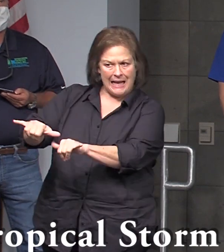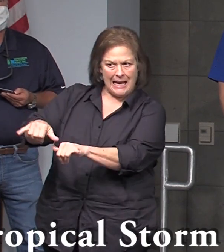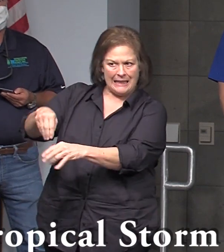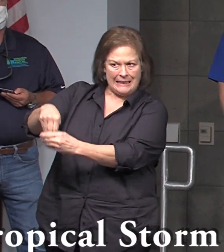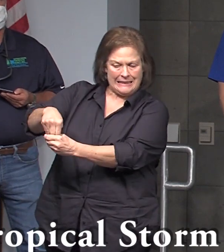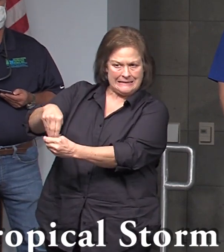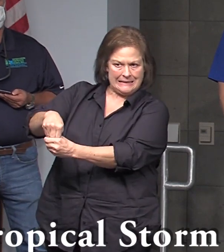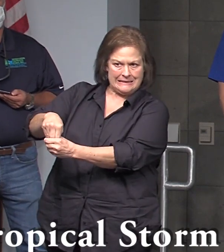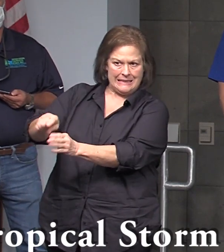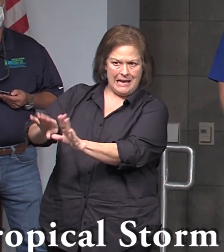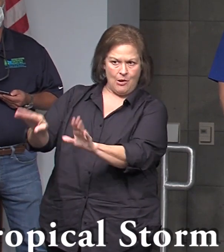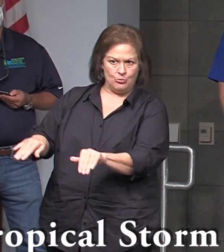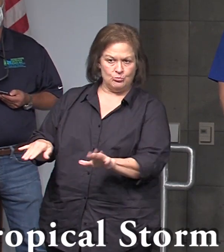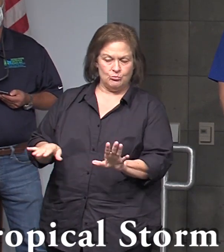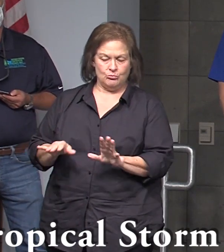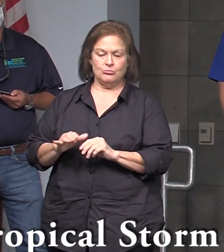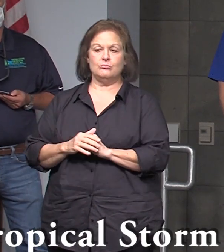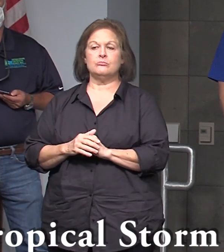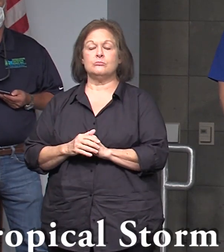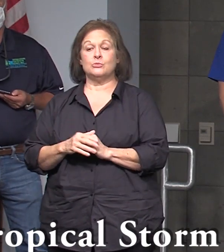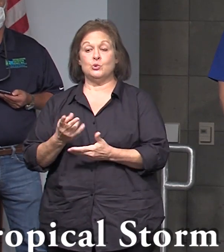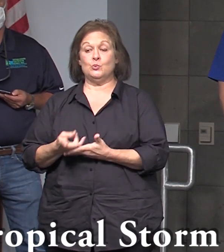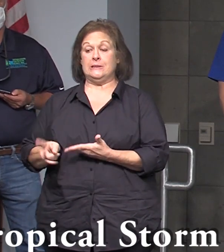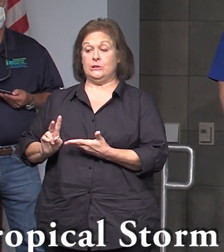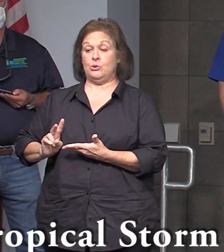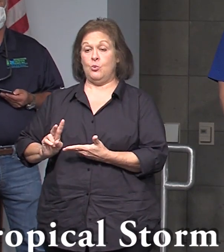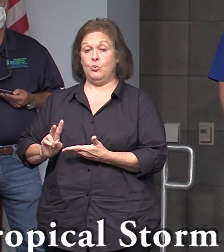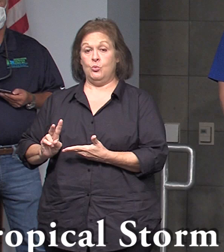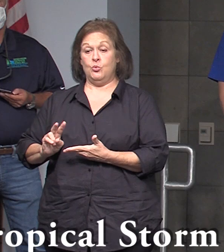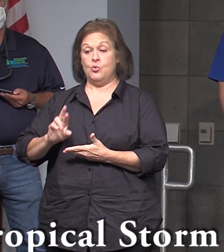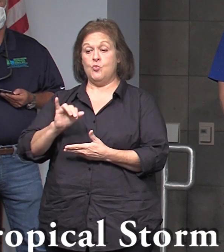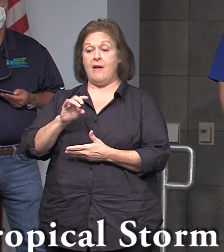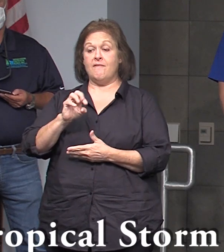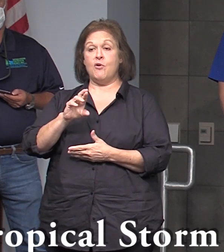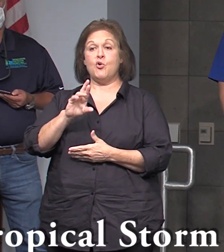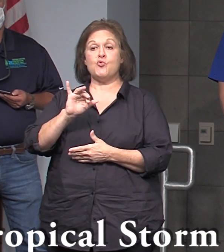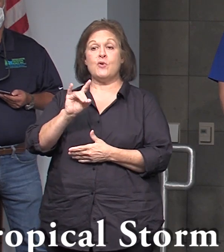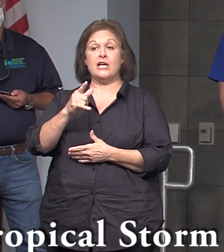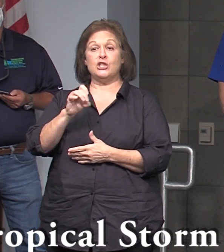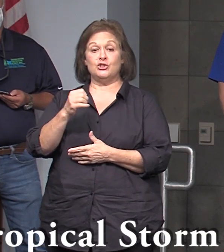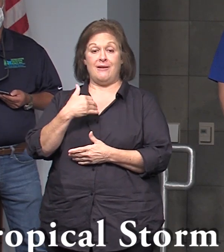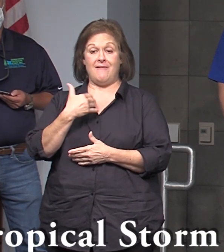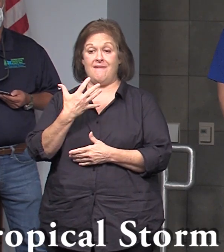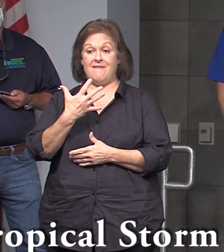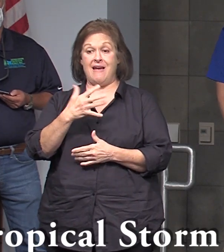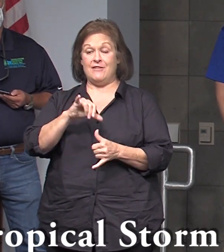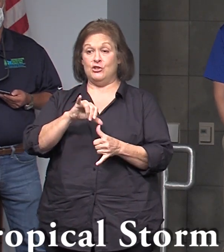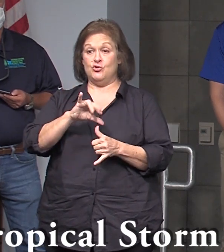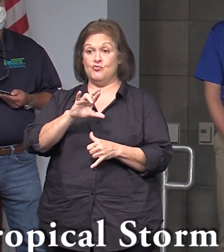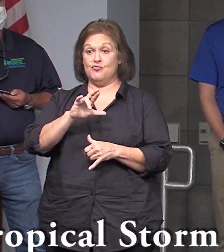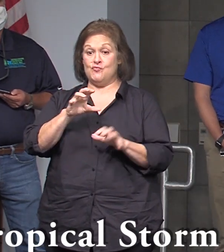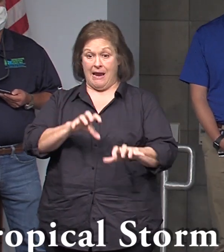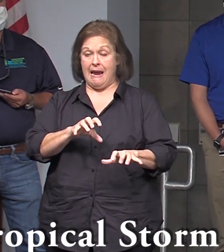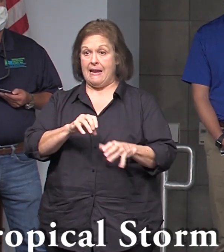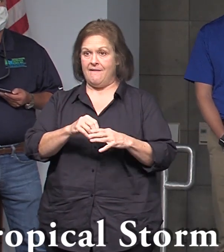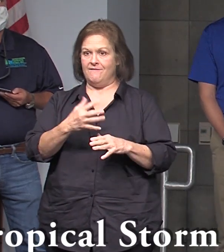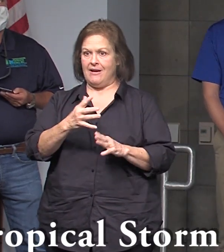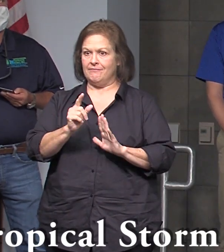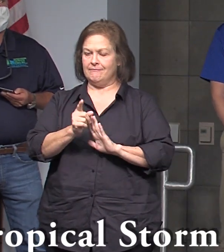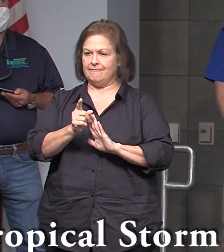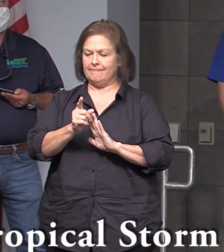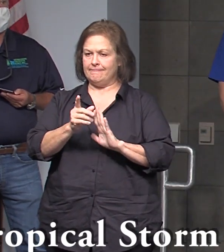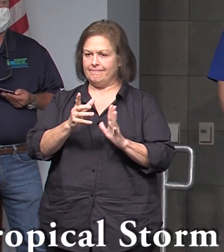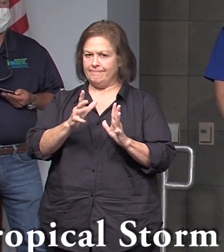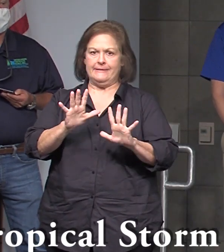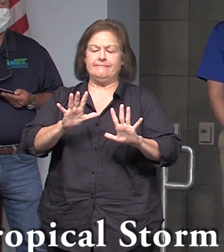event, okay? Just 2 weeks ago, River Ridge, we had 5 inches of rain in a 1.5 hour period, and we had some